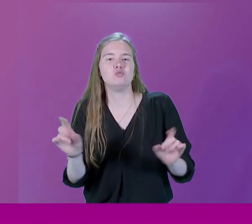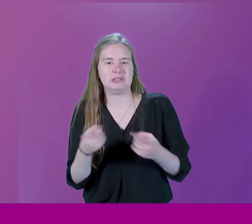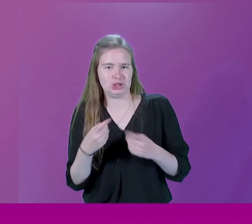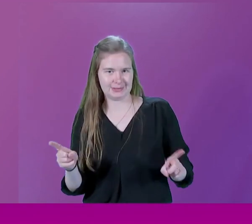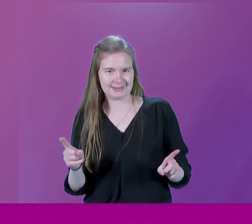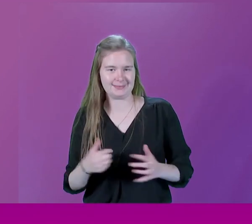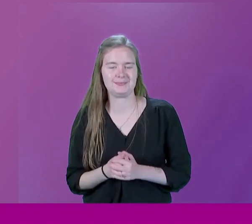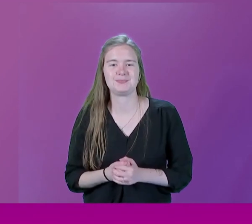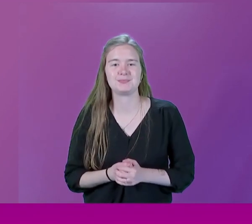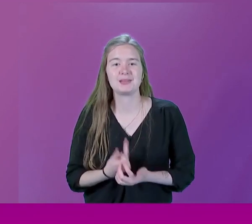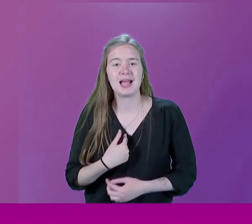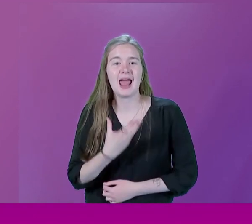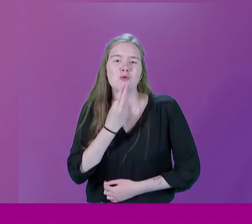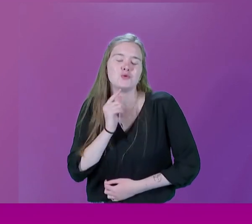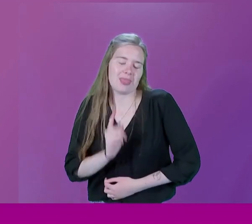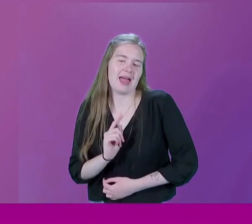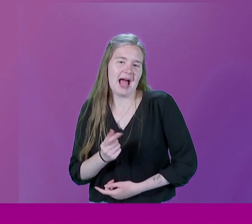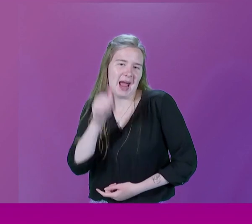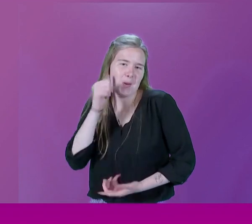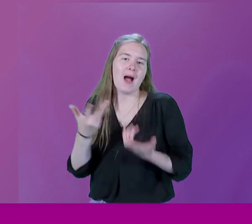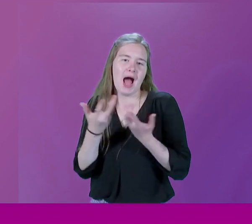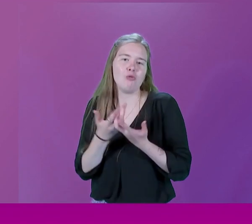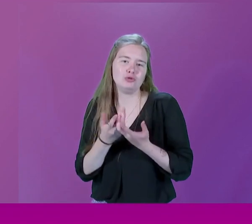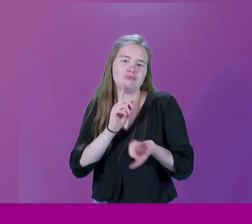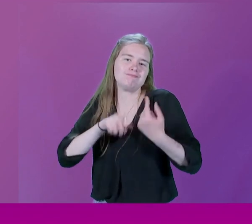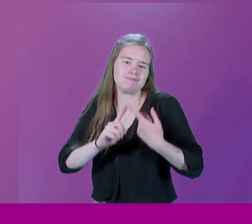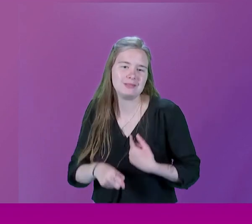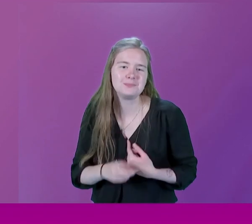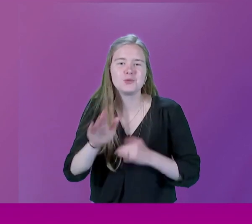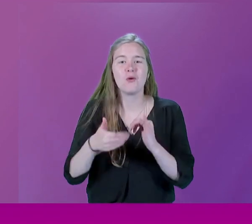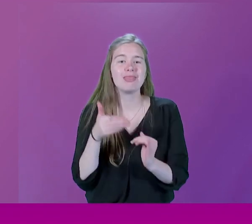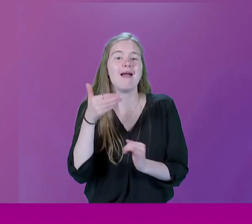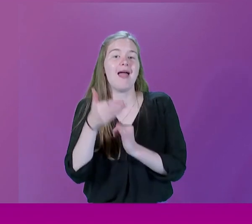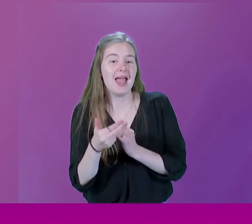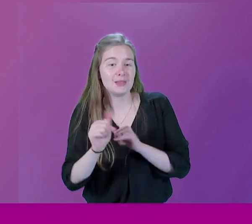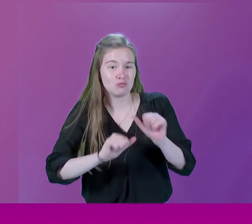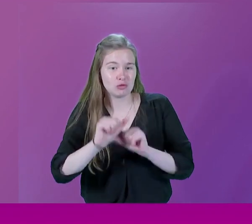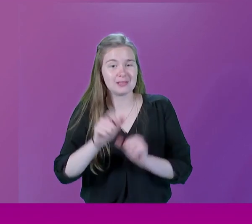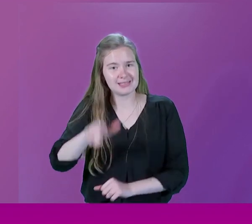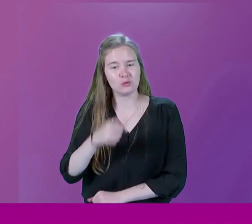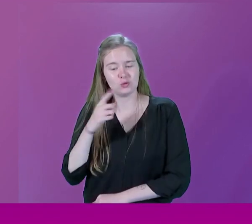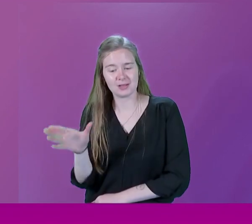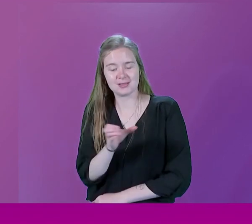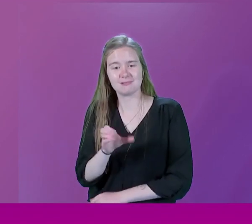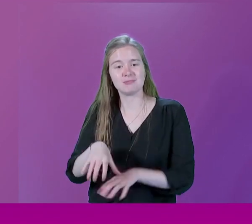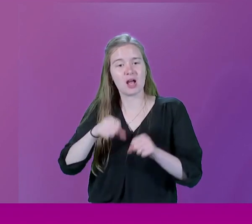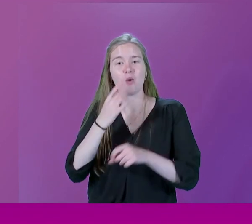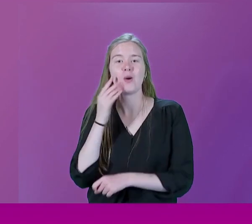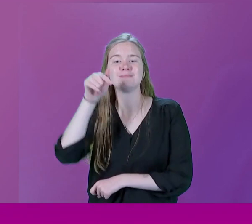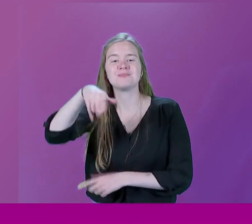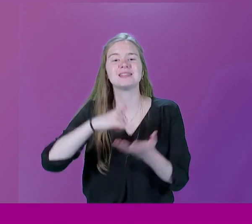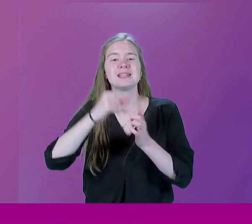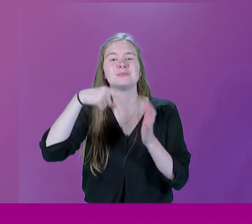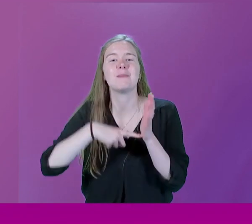musician. And I was used to that already. And so at the end of that, they said, you can start in September. And